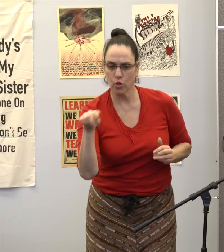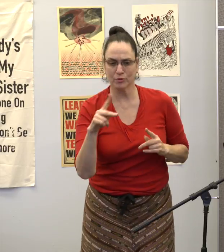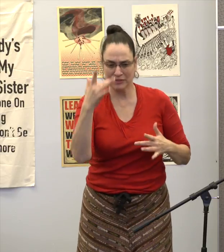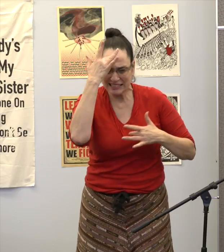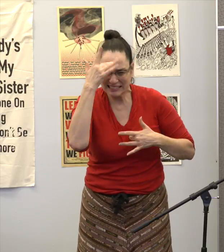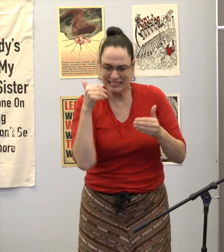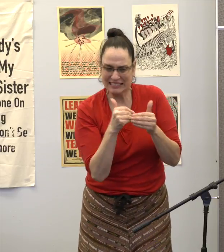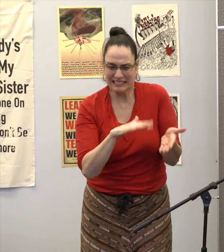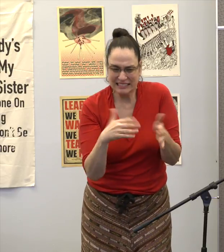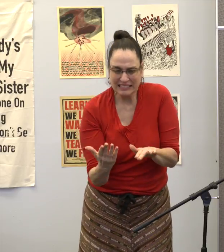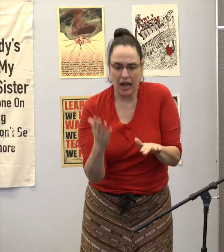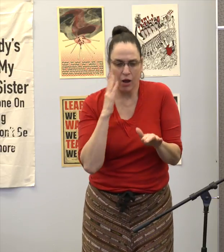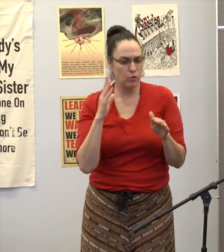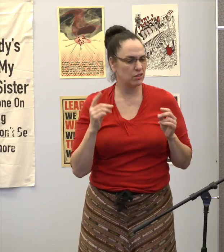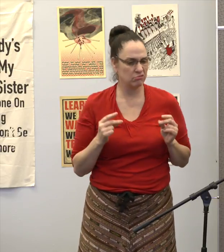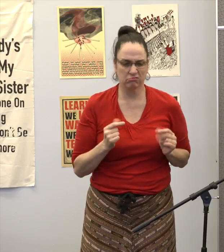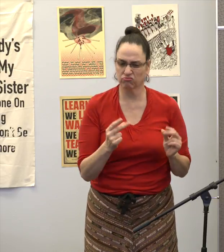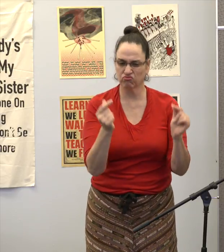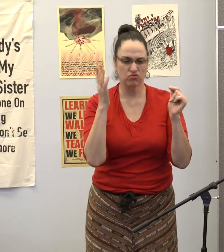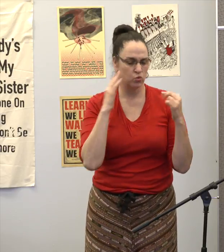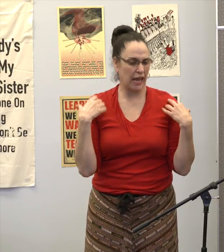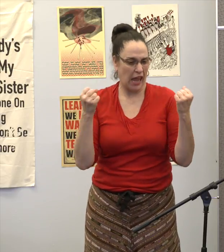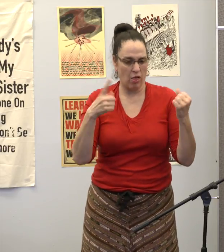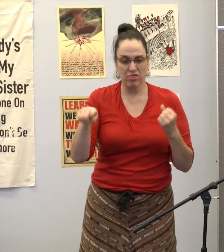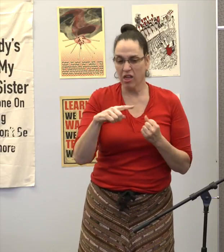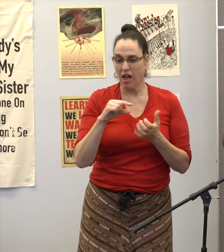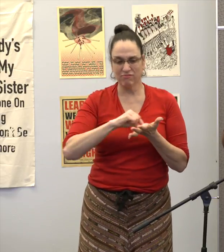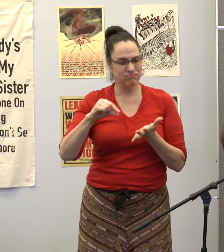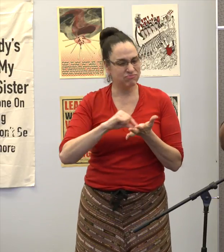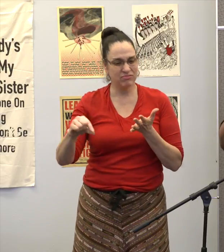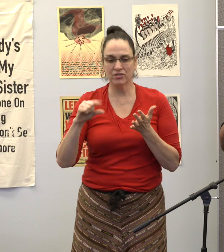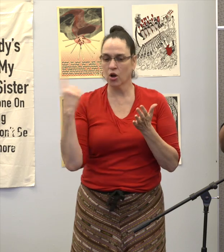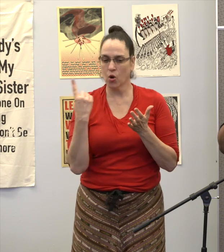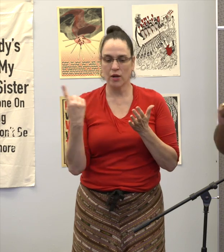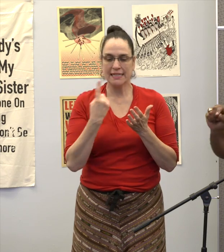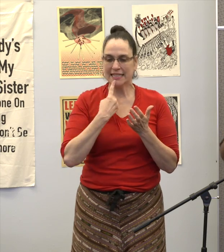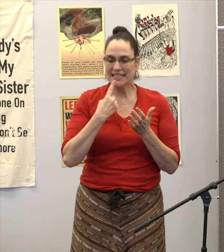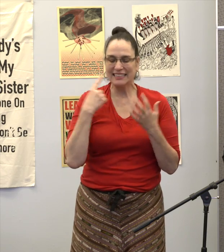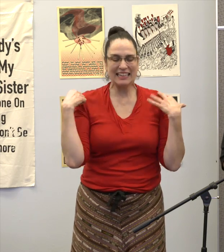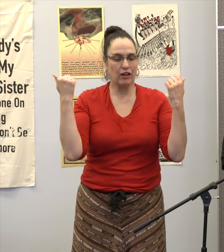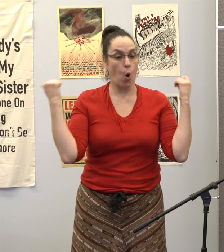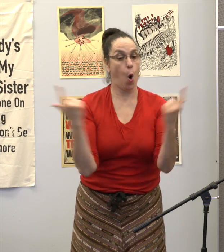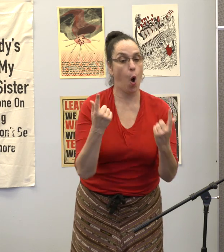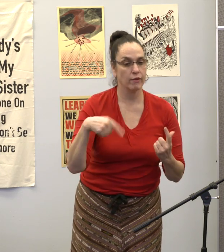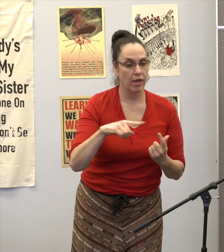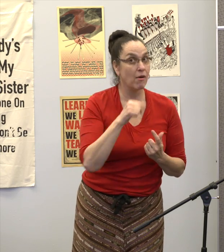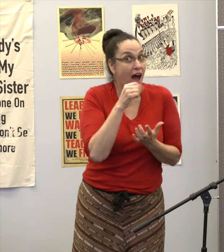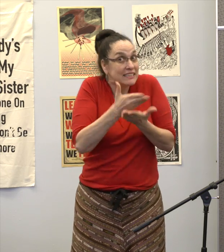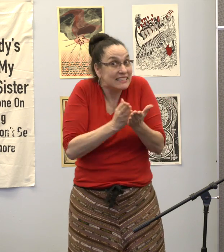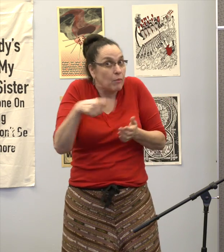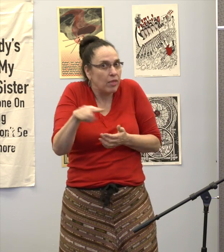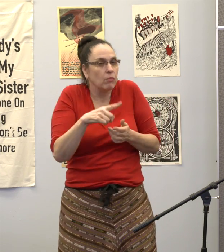was dying. And constantly the text says he healed them all.